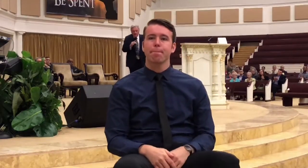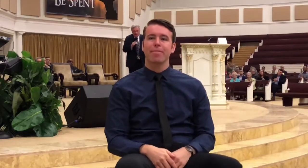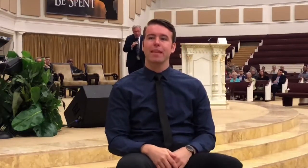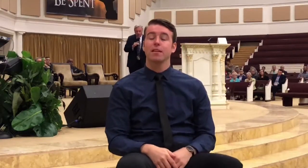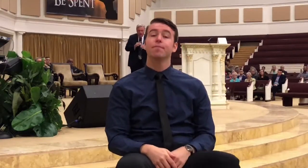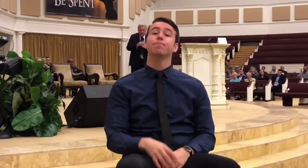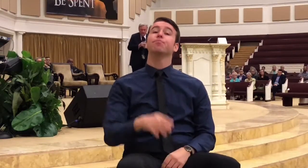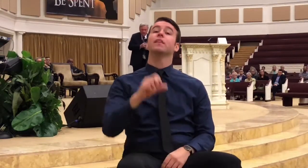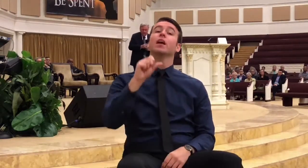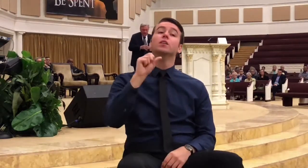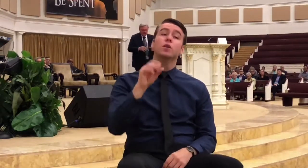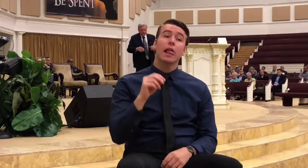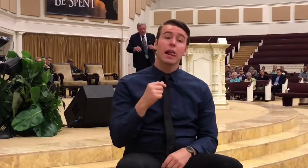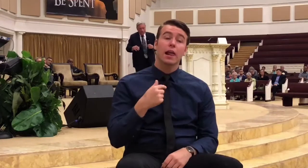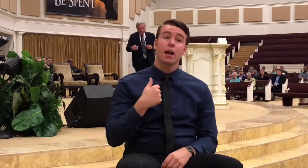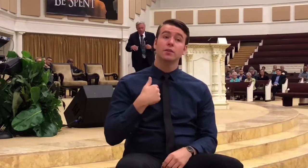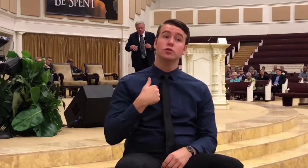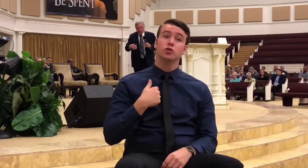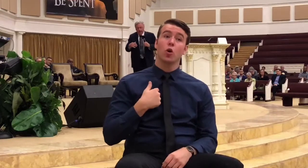And so